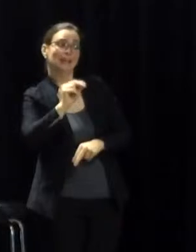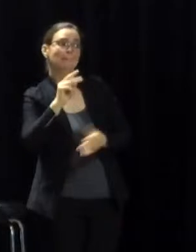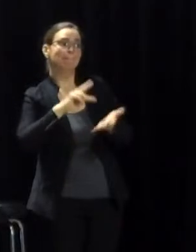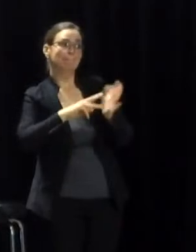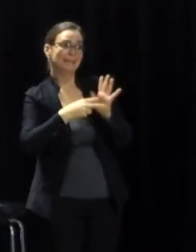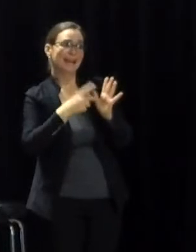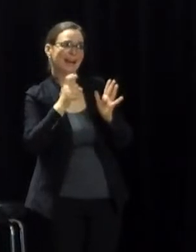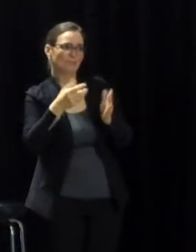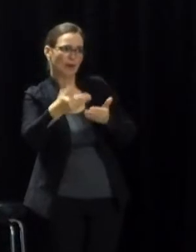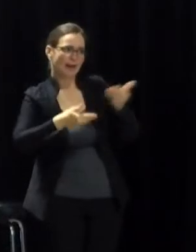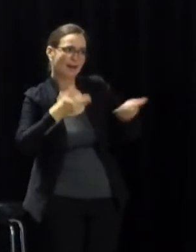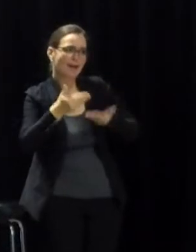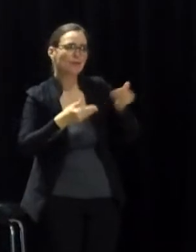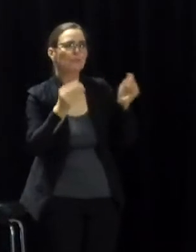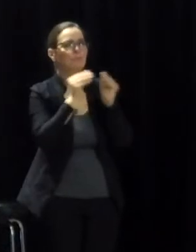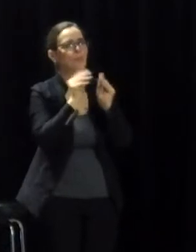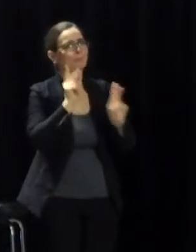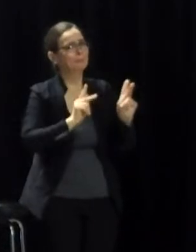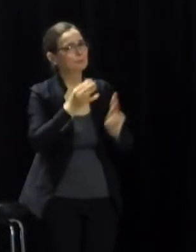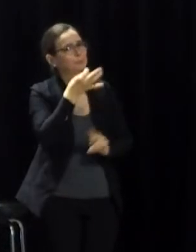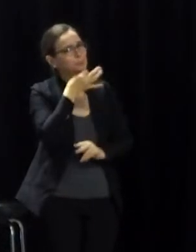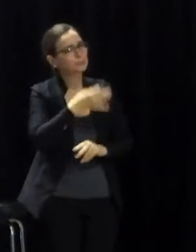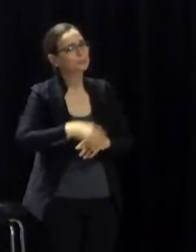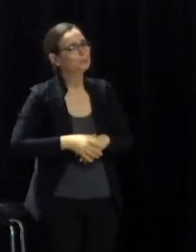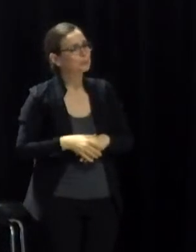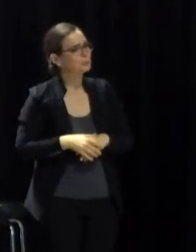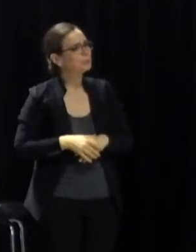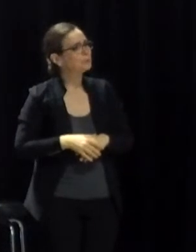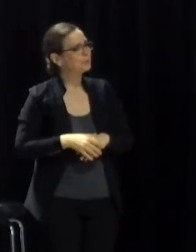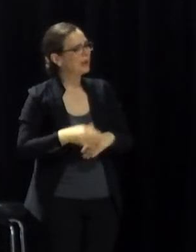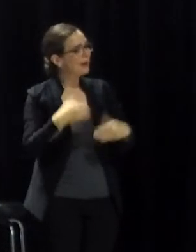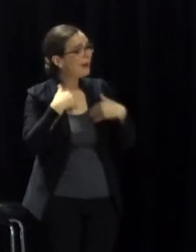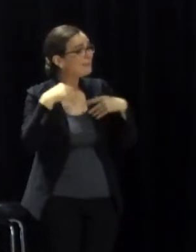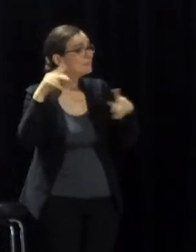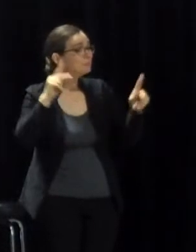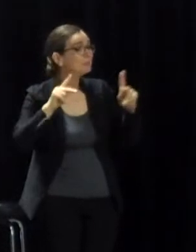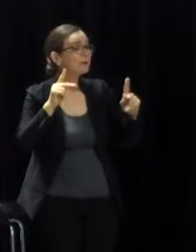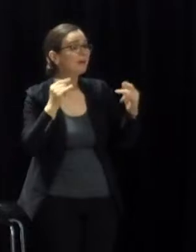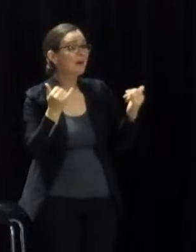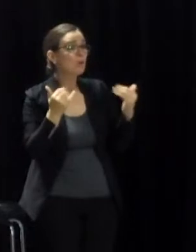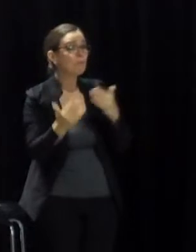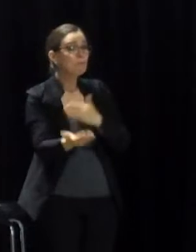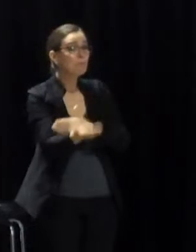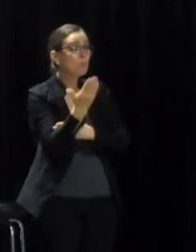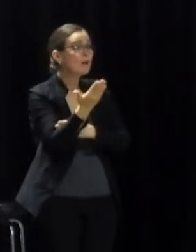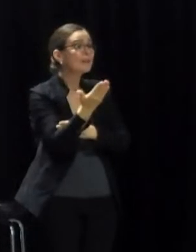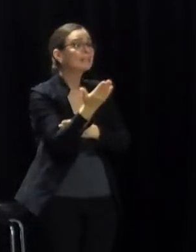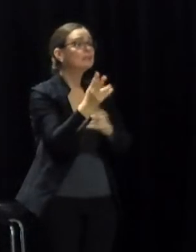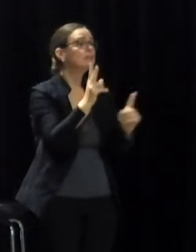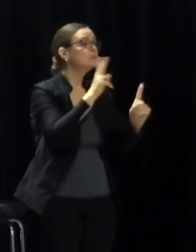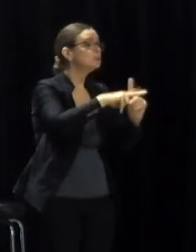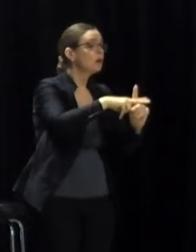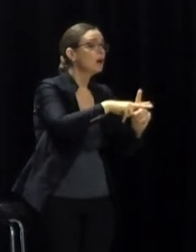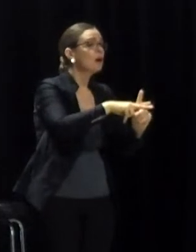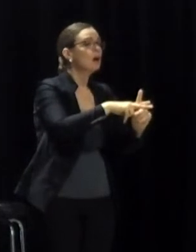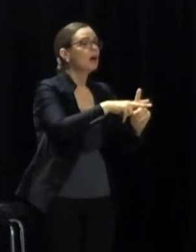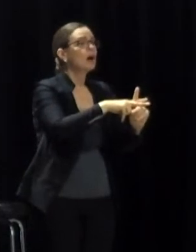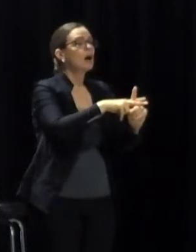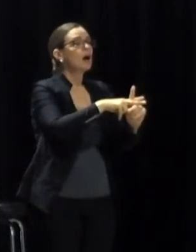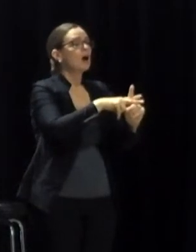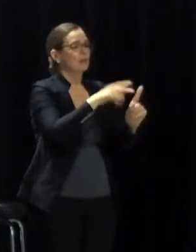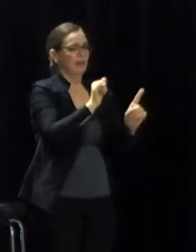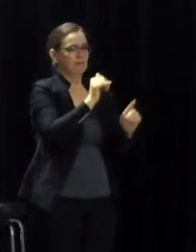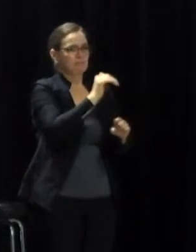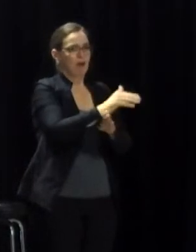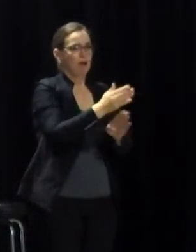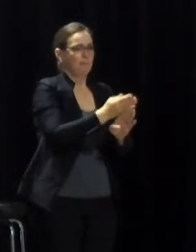ready to take the cases first thing in the morning. They get assigned actually a night before at times, depending on if they came very late night, somebody can